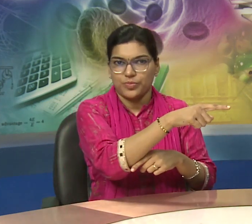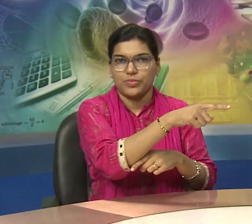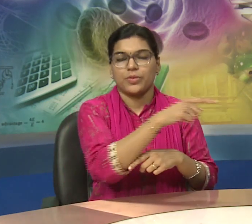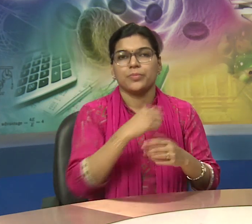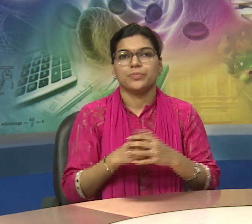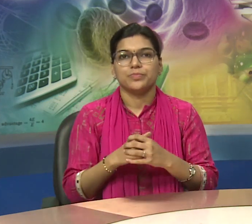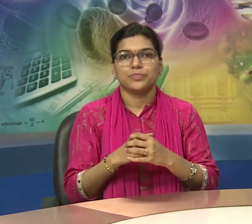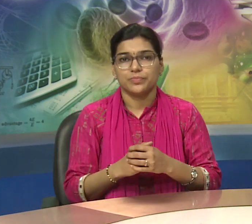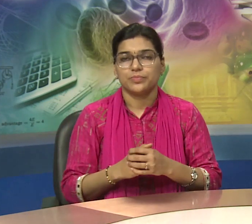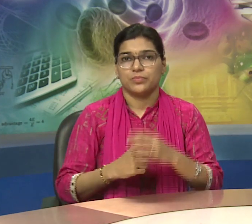types only.